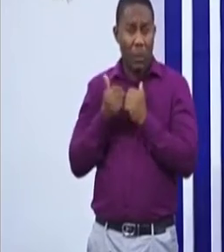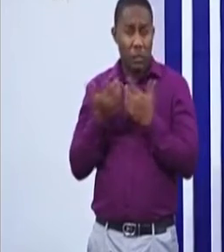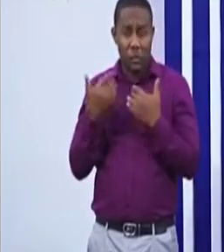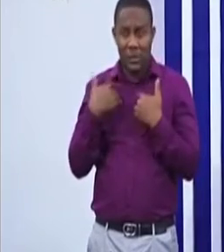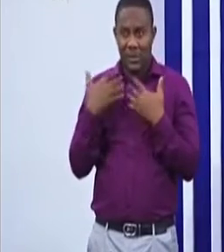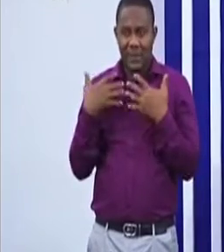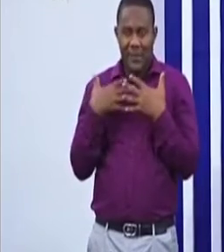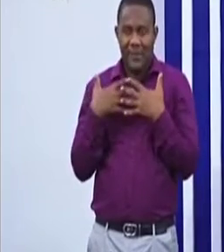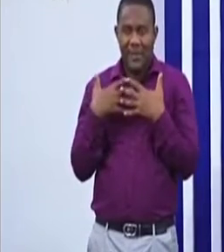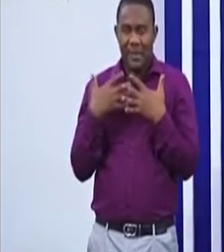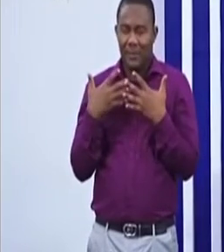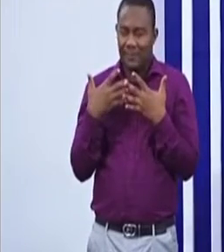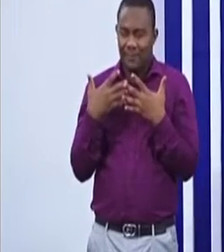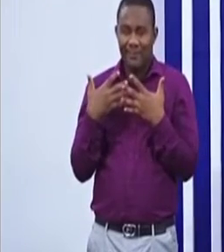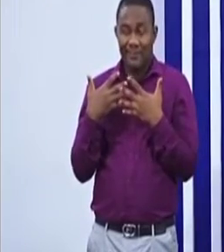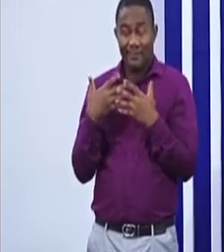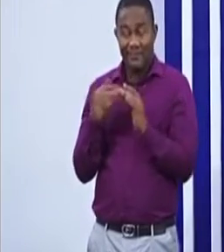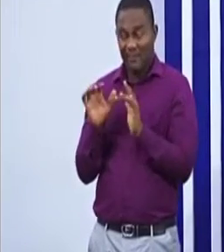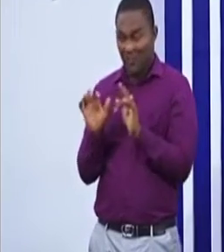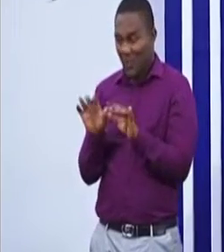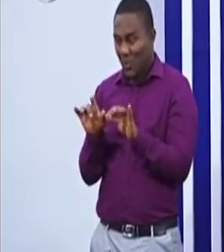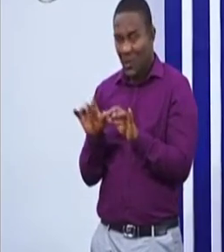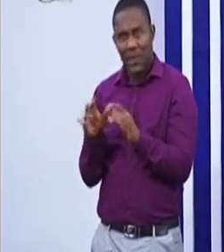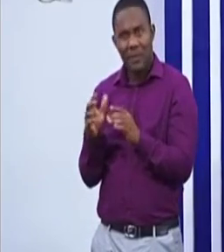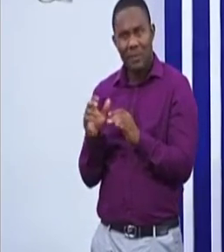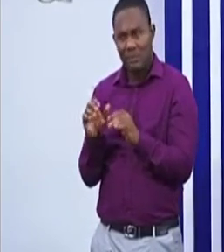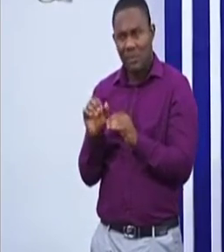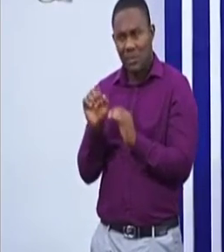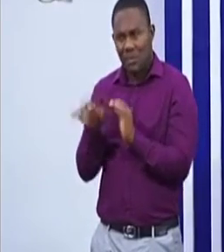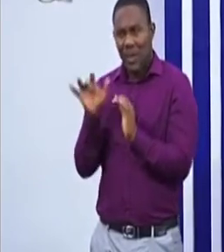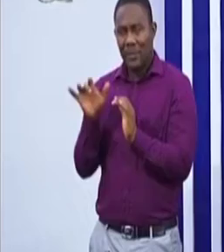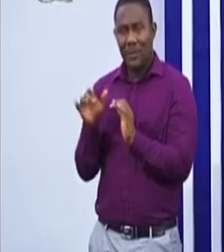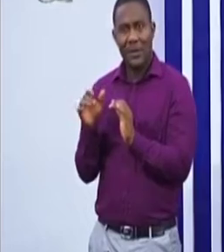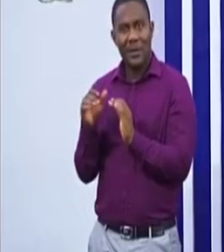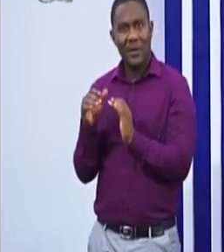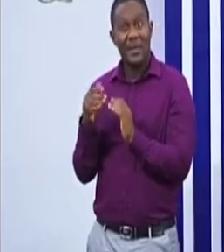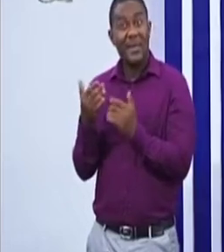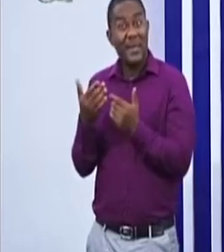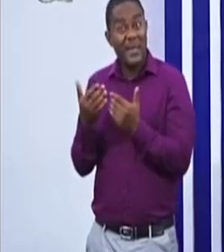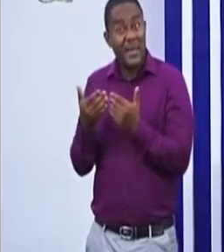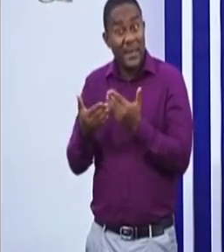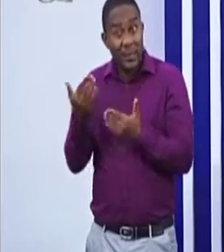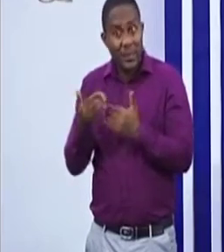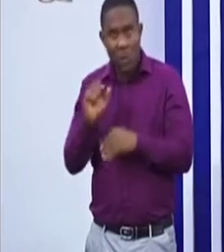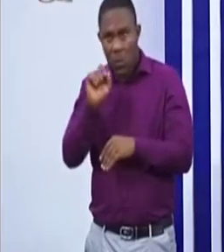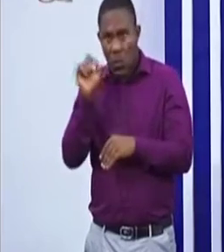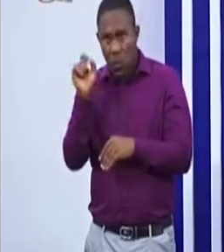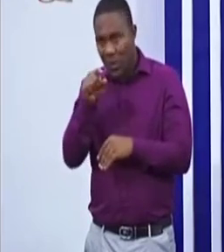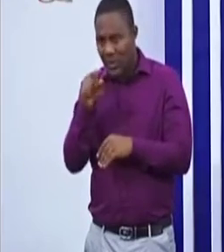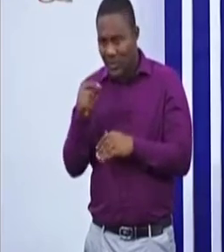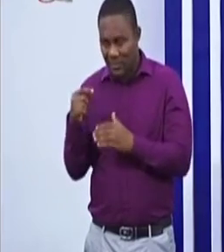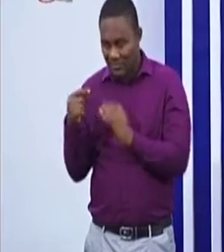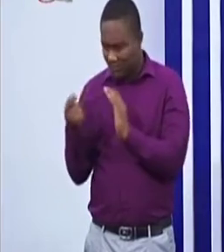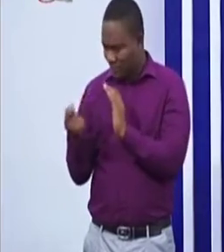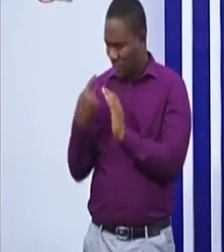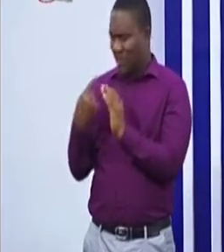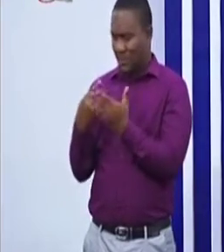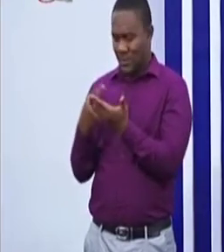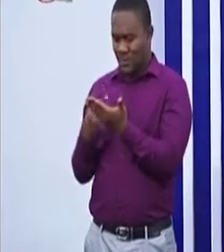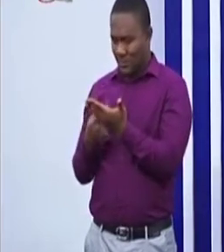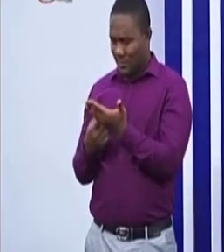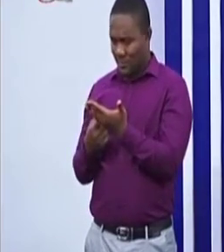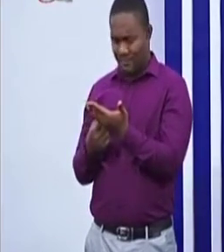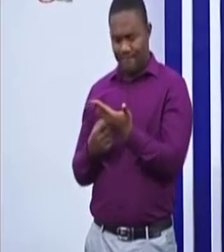bia wokɔ hɔ no mu a ebisa wo simple questions bi wo answer na yɛtena akyire ne yɛhwɛ a na sɛ